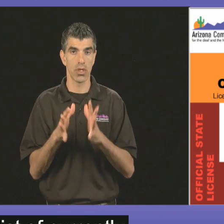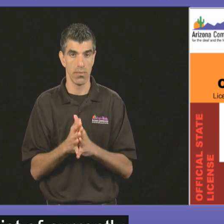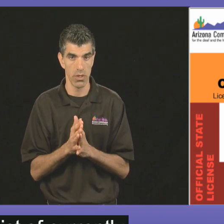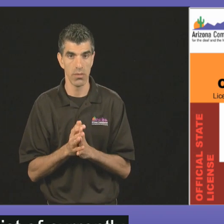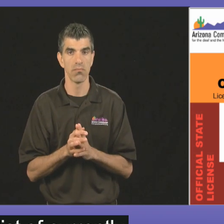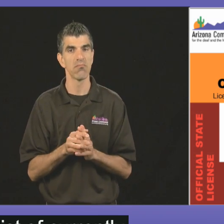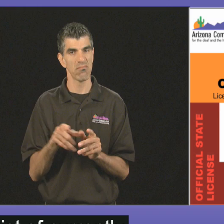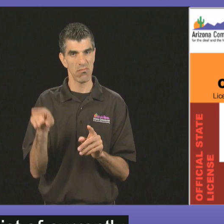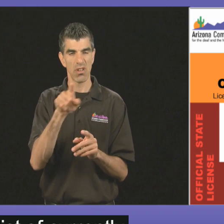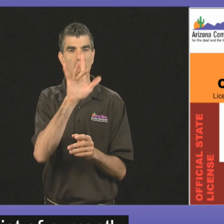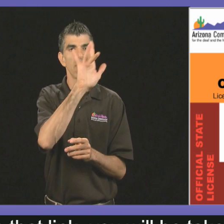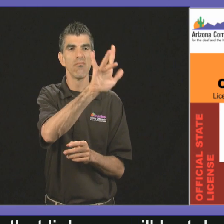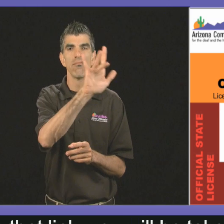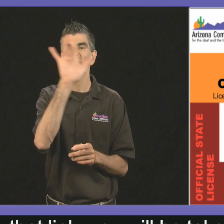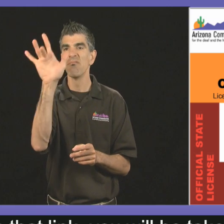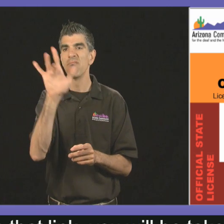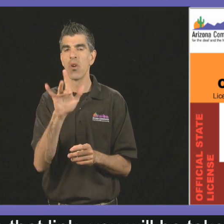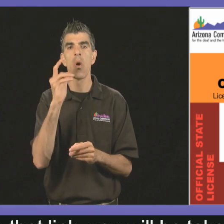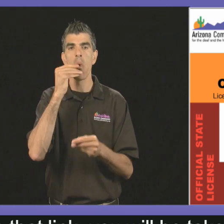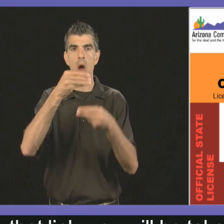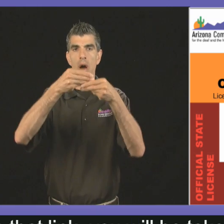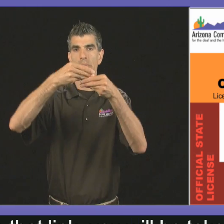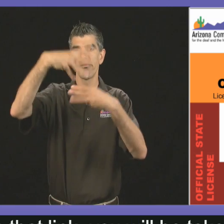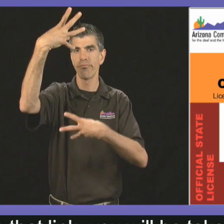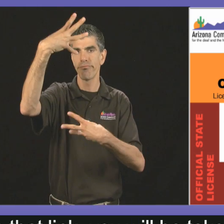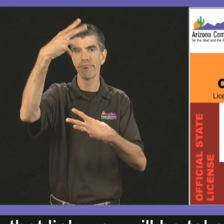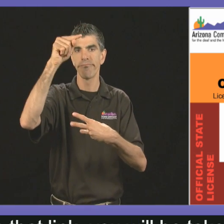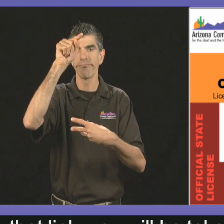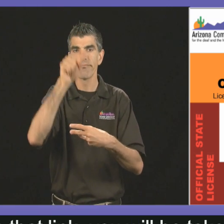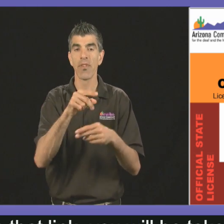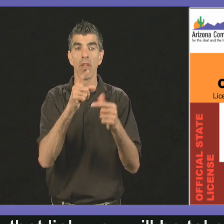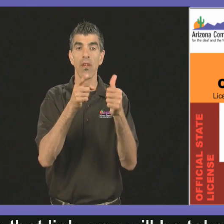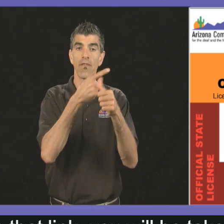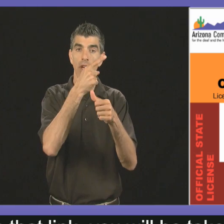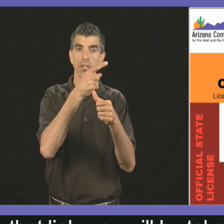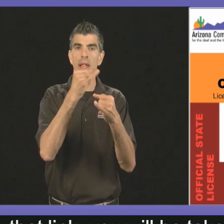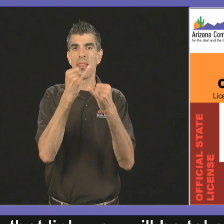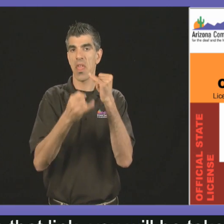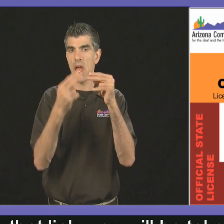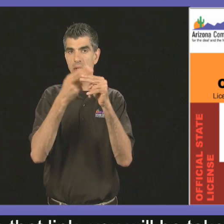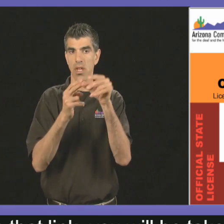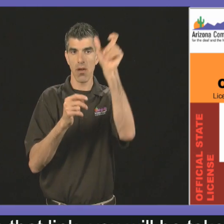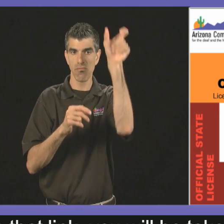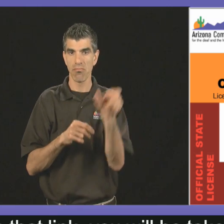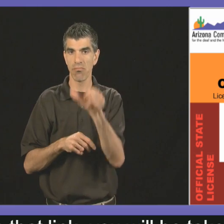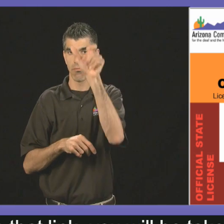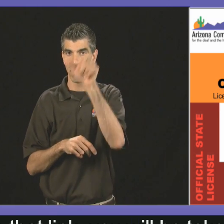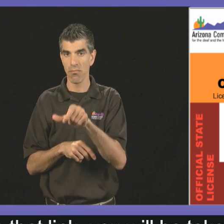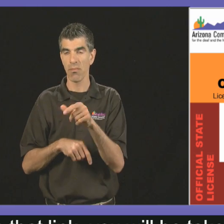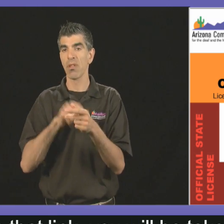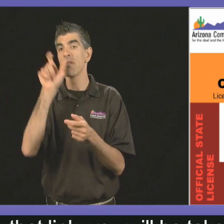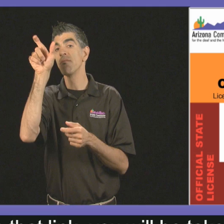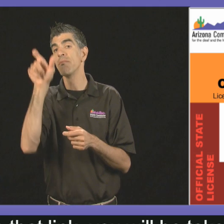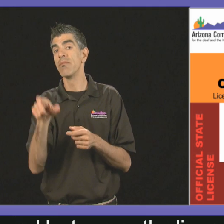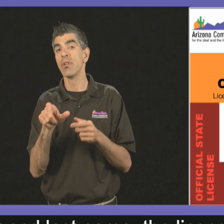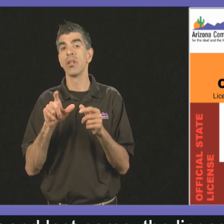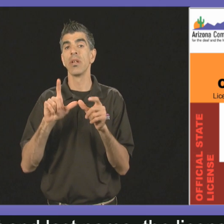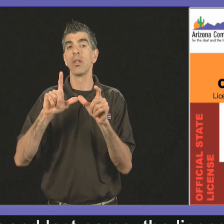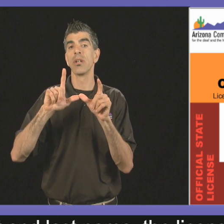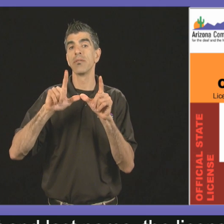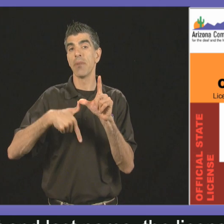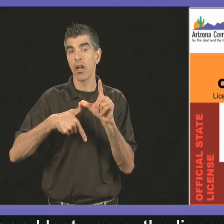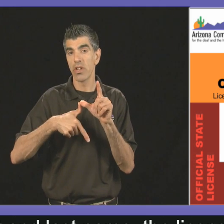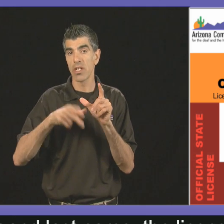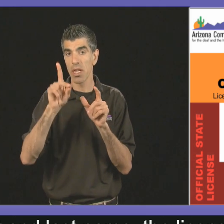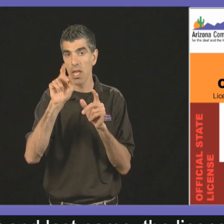interpreters. If you click on that link, you will be taken to a list of the licensed interpreters with their